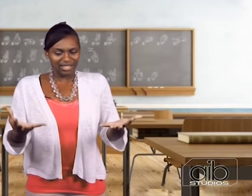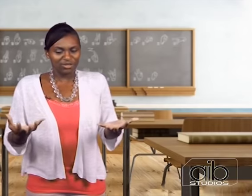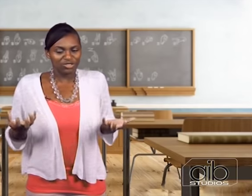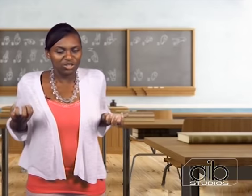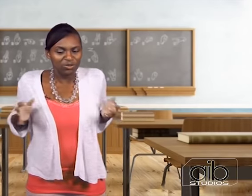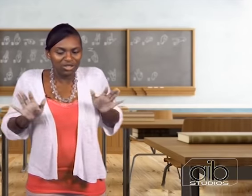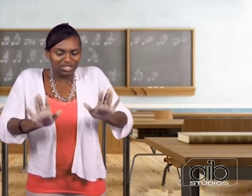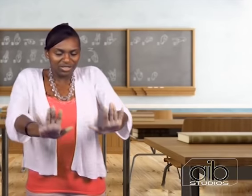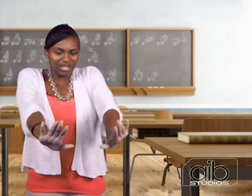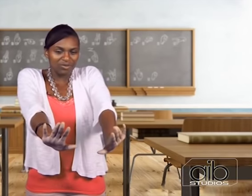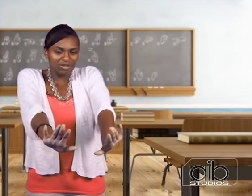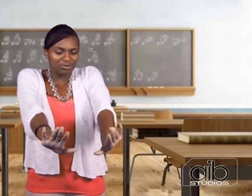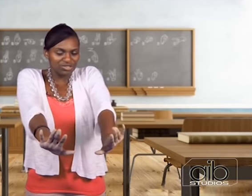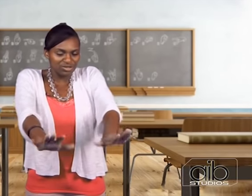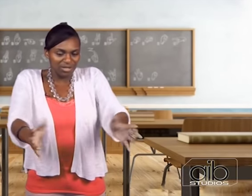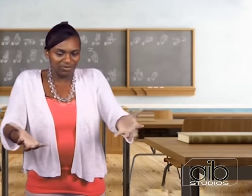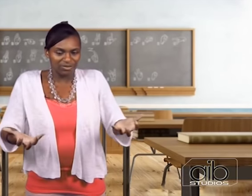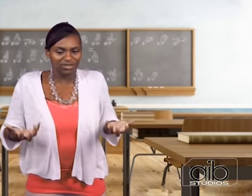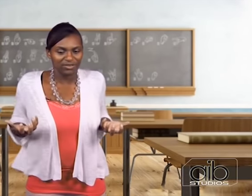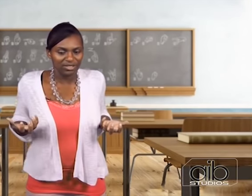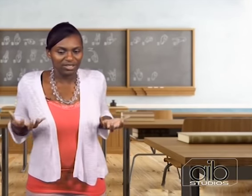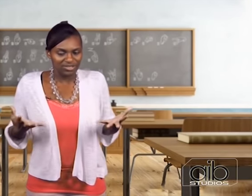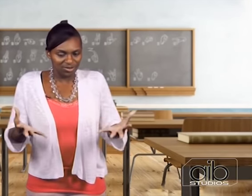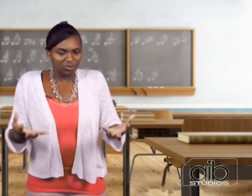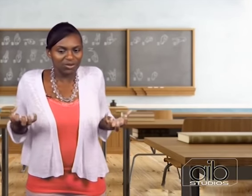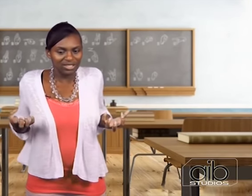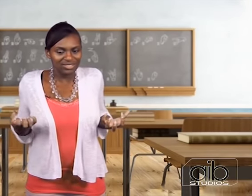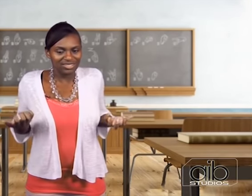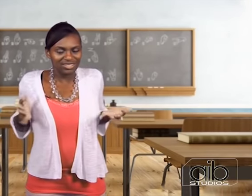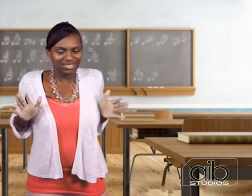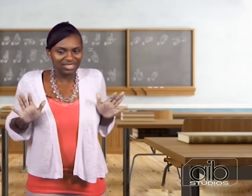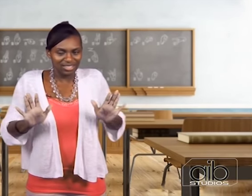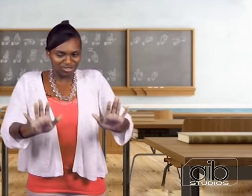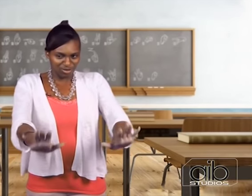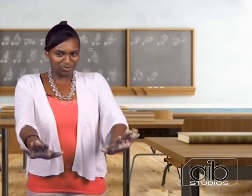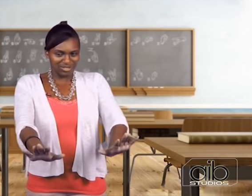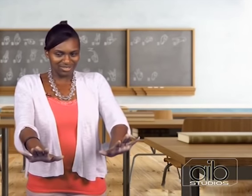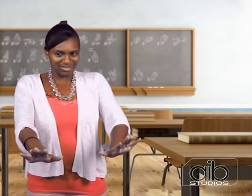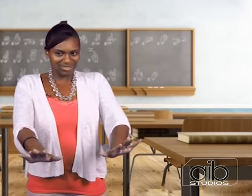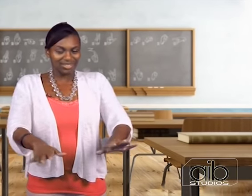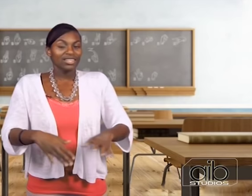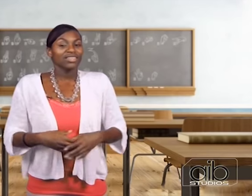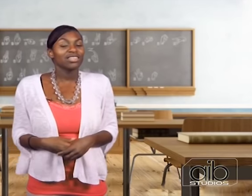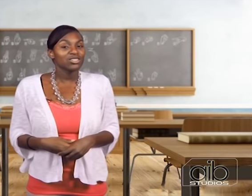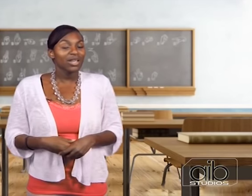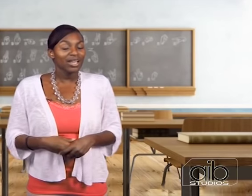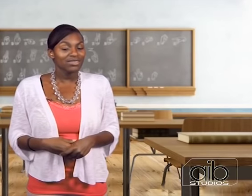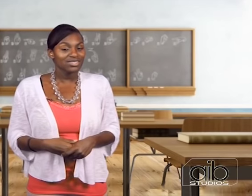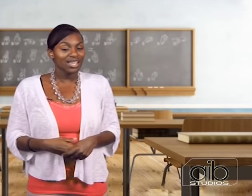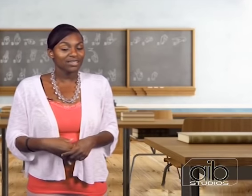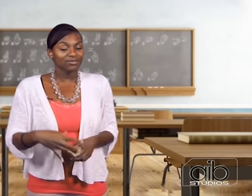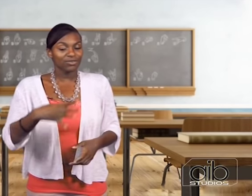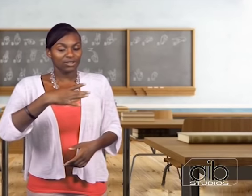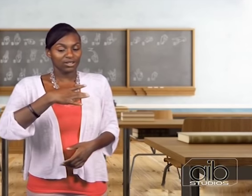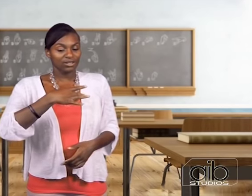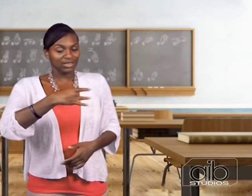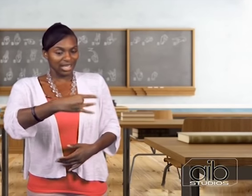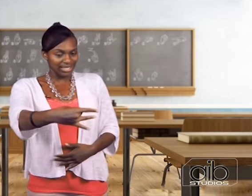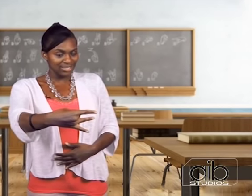And when you don't want, you kind of want to push it away from you. So want and don't want. Then you have the sign for